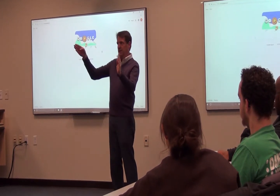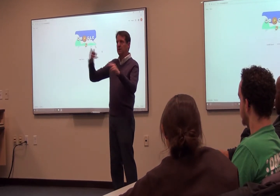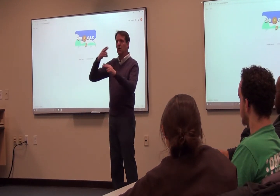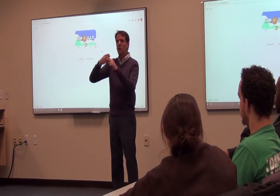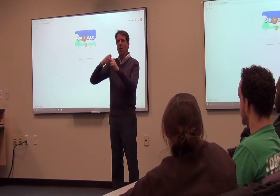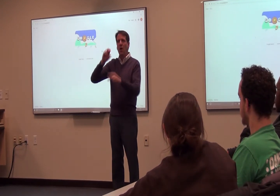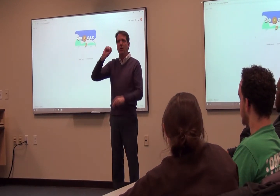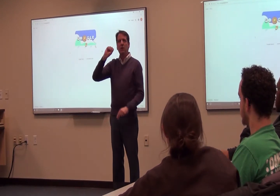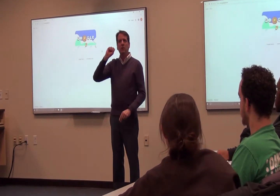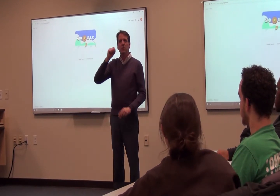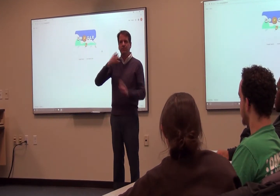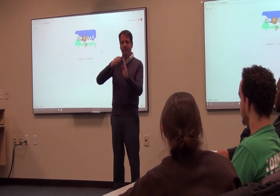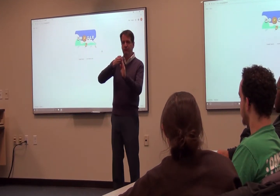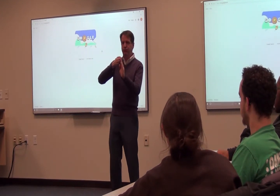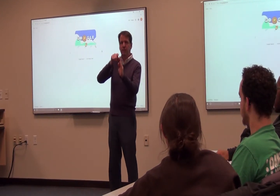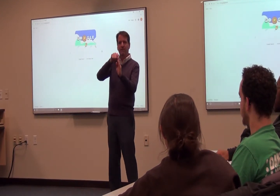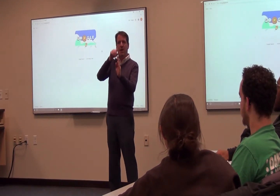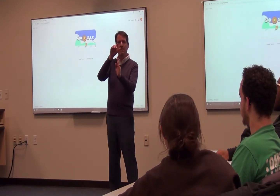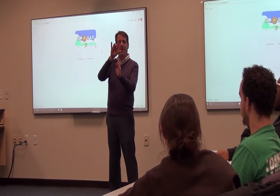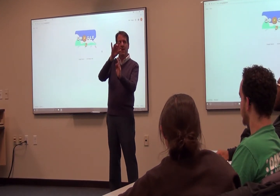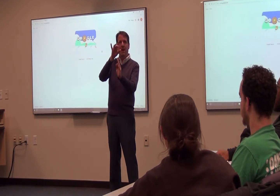So that from